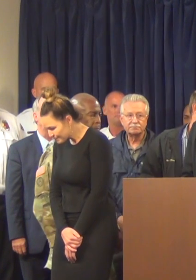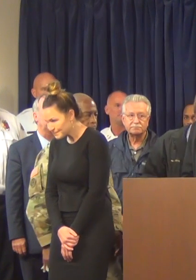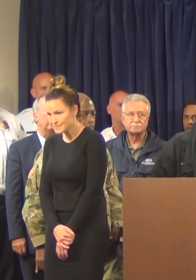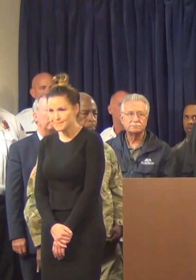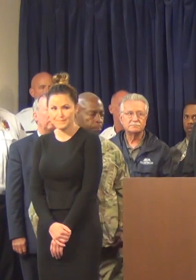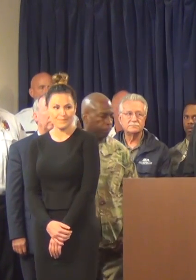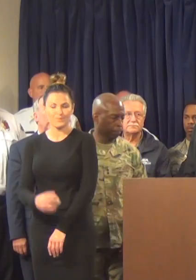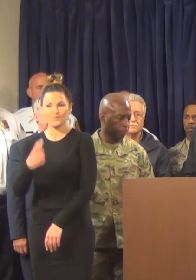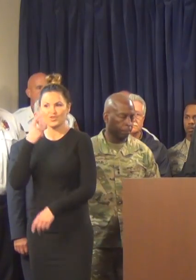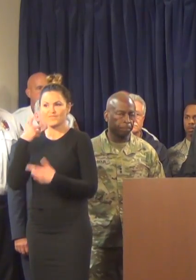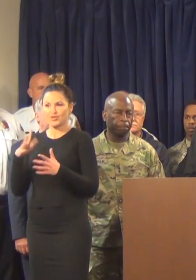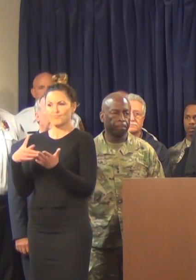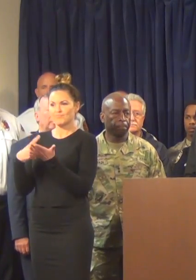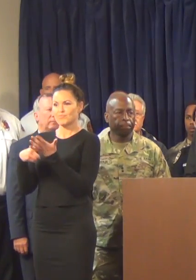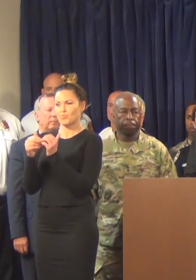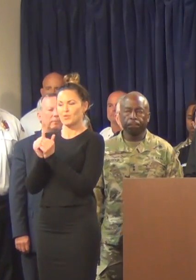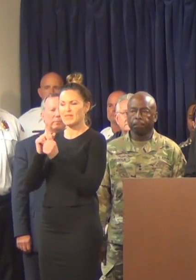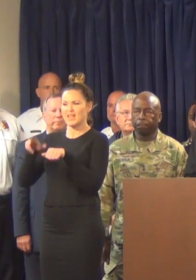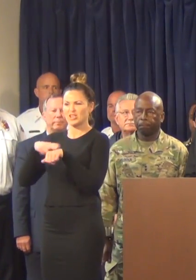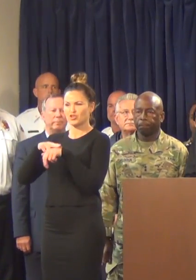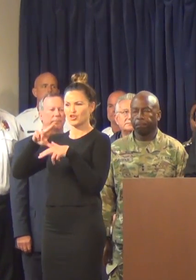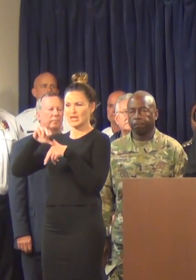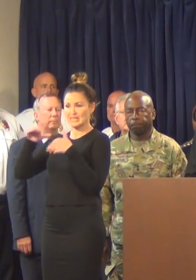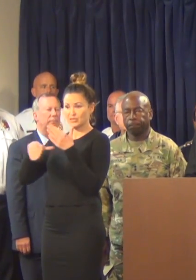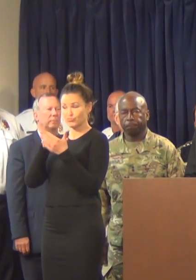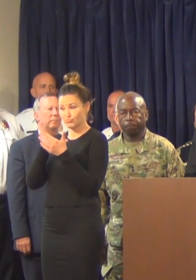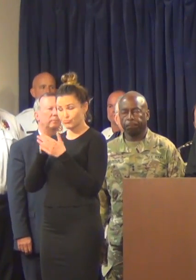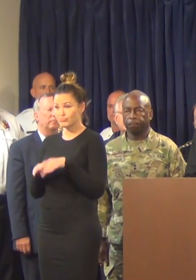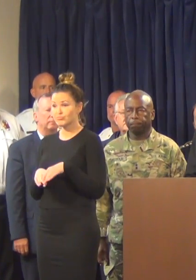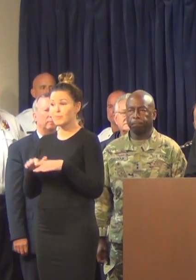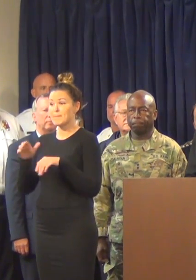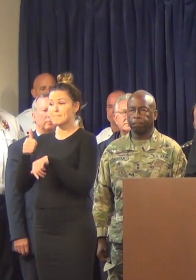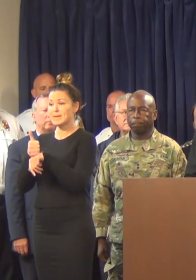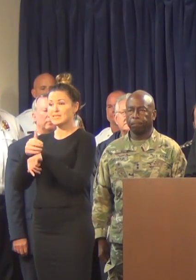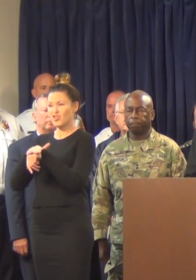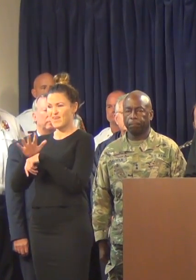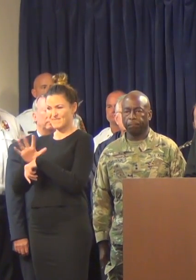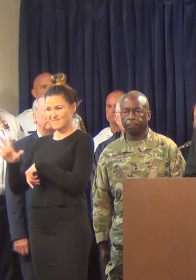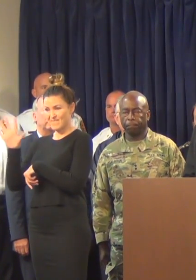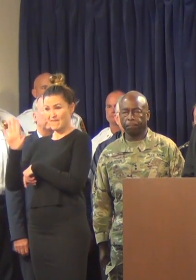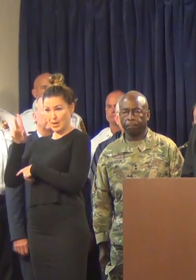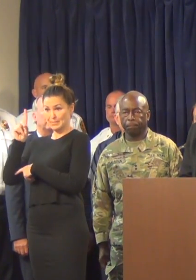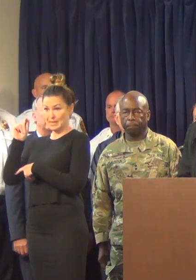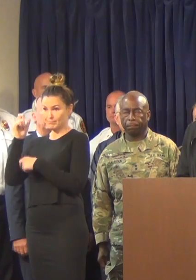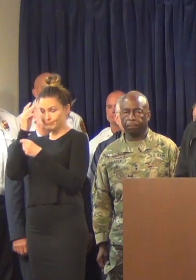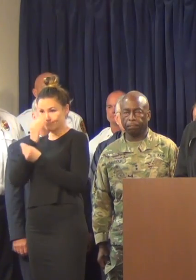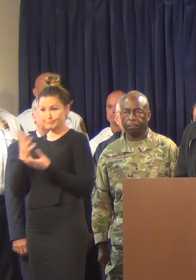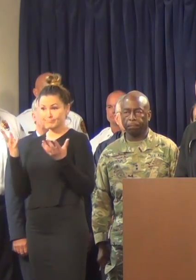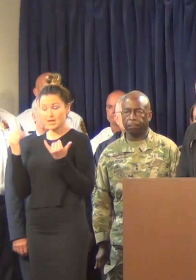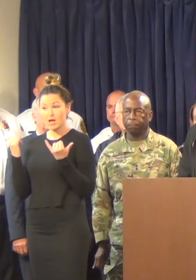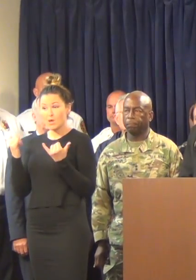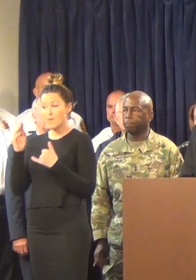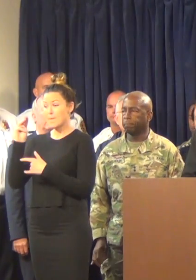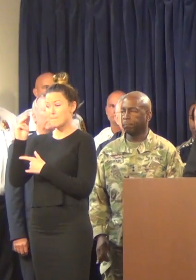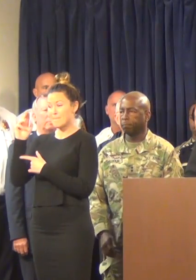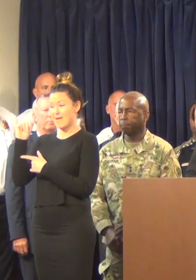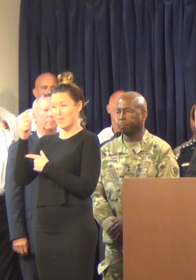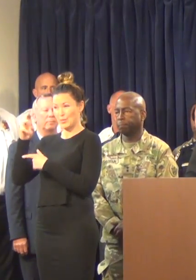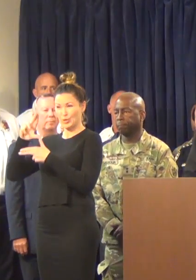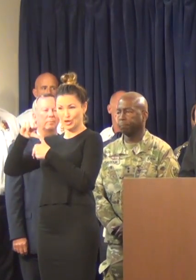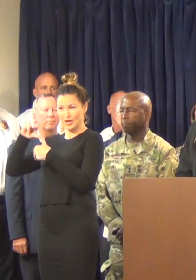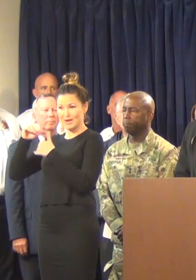I just finished a briefing with the National Hurricane Center. Based on the 5 o'clock weather update, we know Matthew is moving